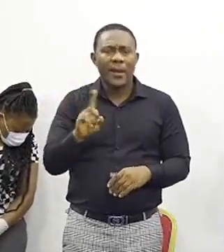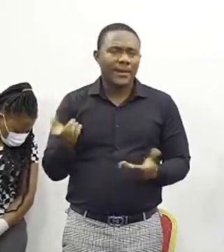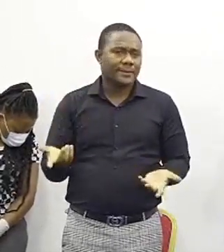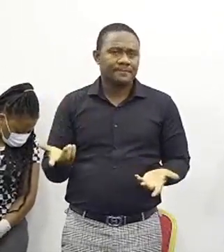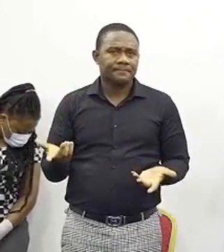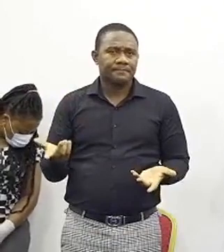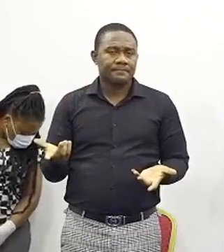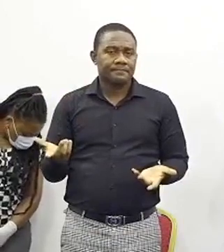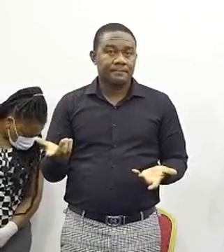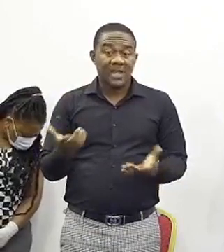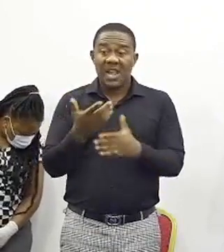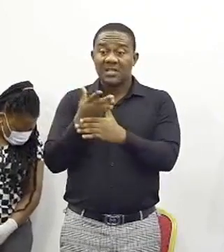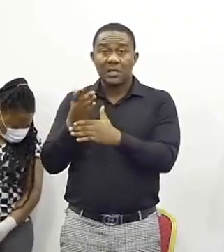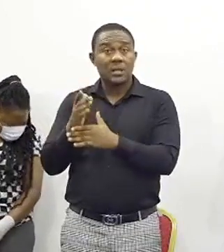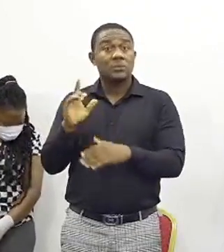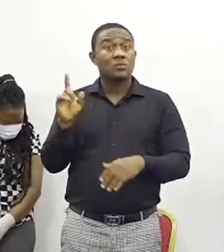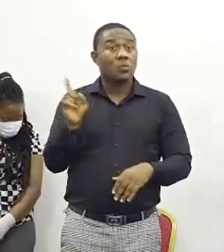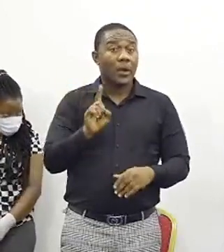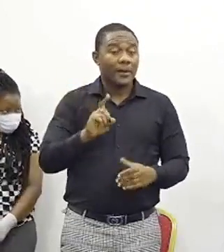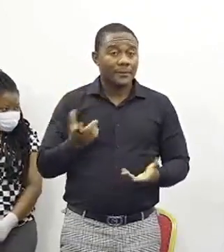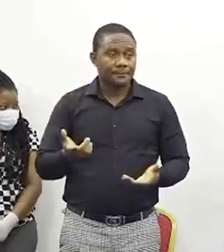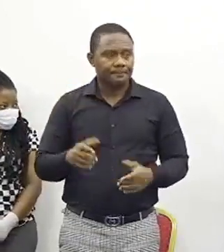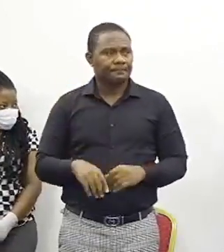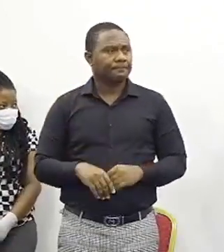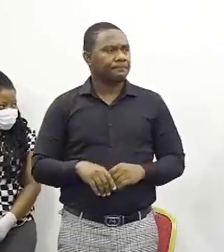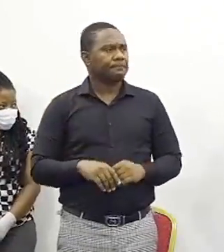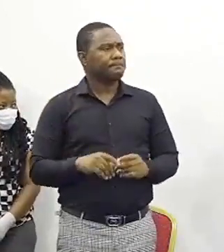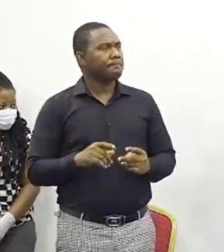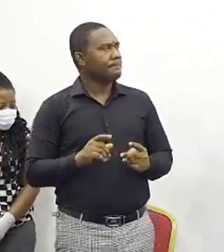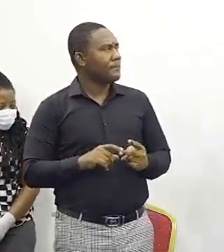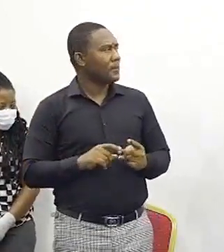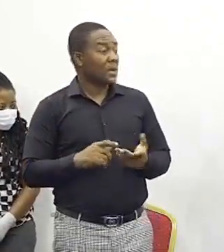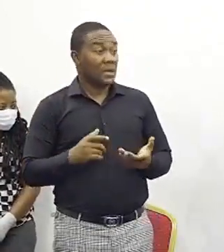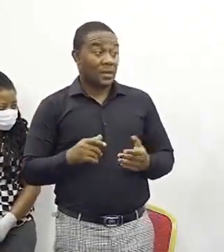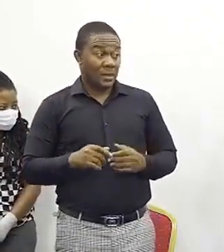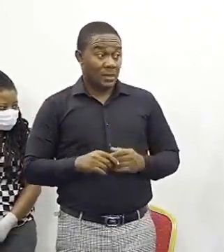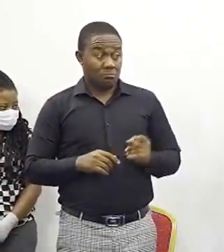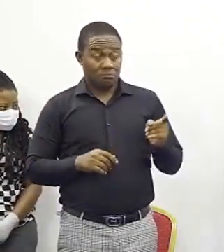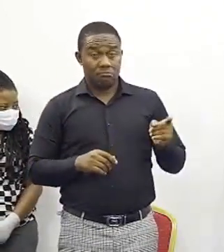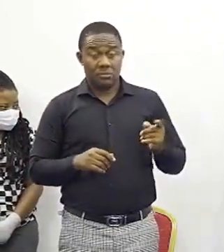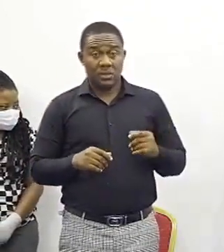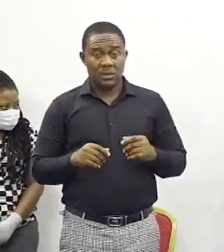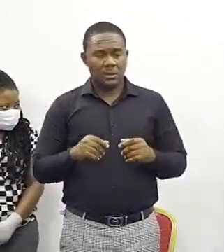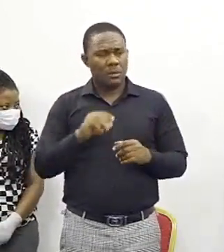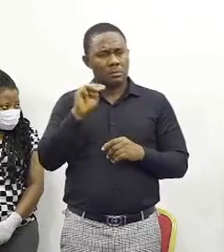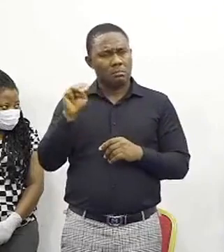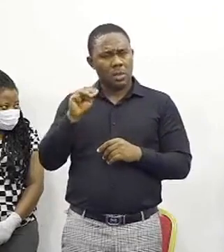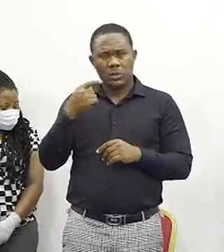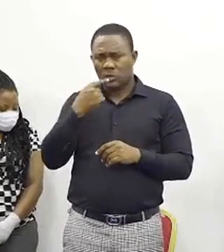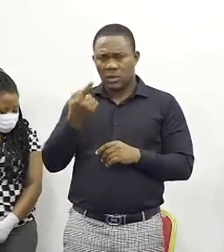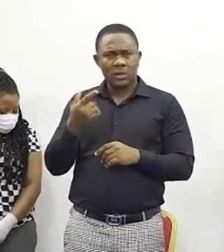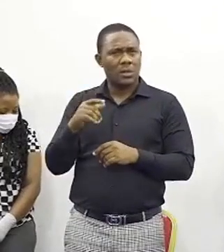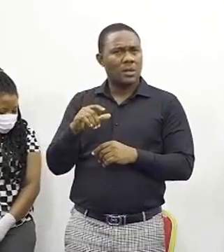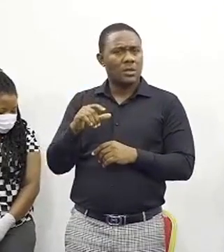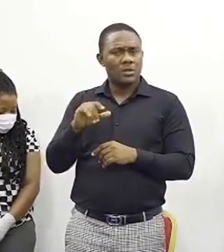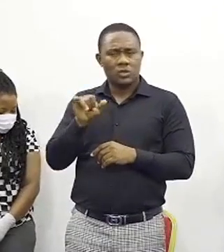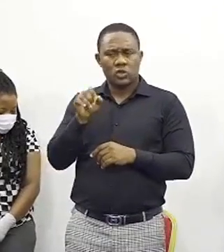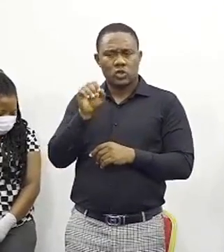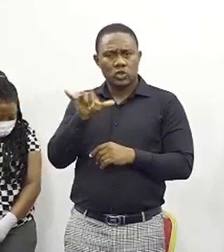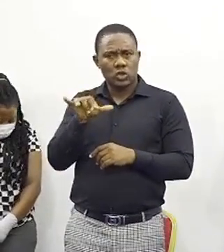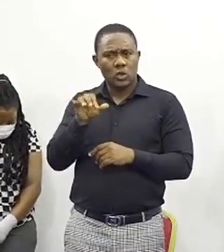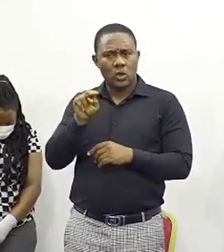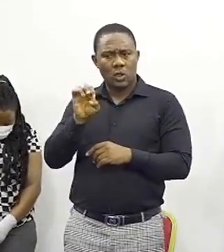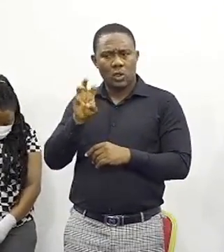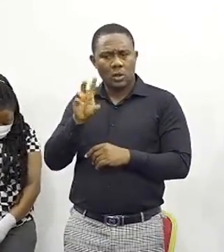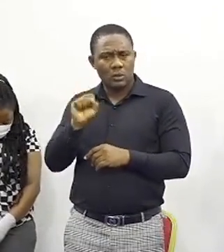facilities? And also to Dr. Abuaje, on Monday, you told my colleague Ernest Mew on a program on Joy News called News Desk